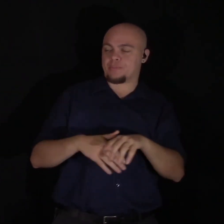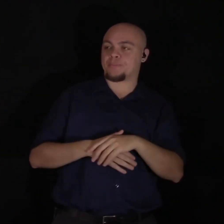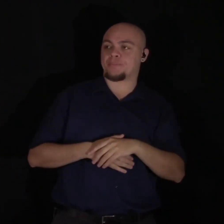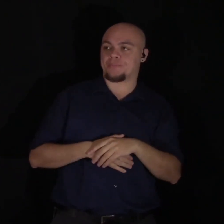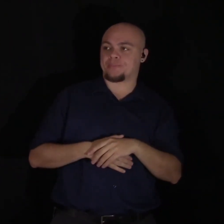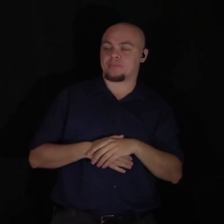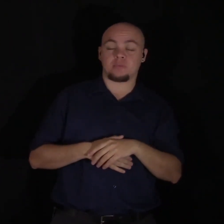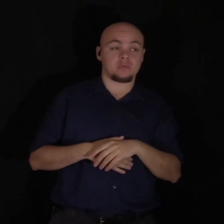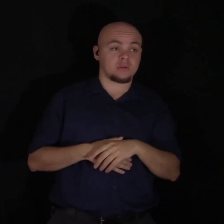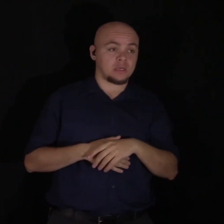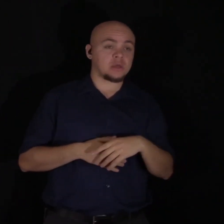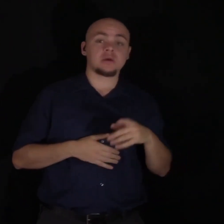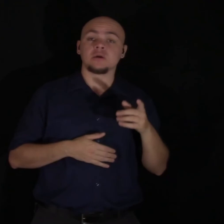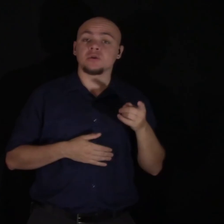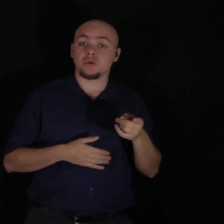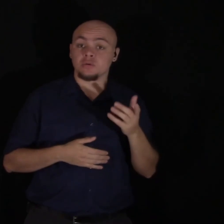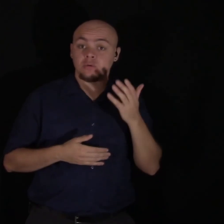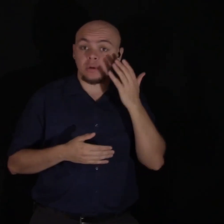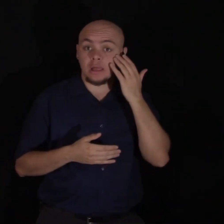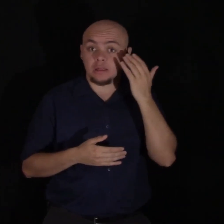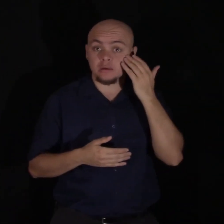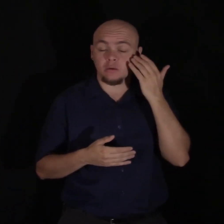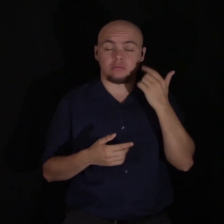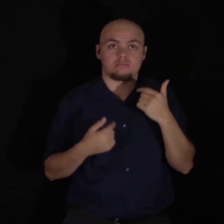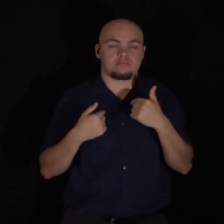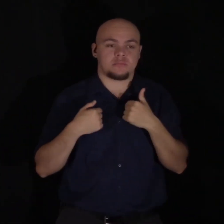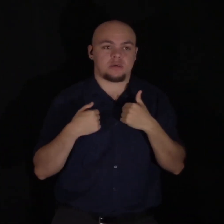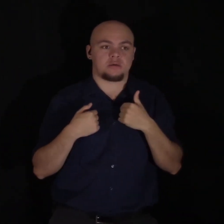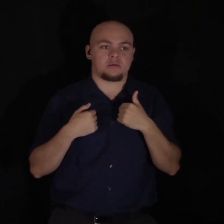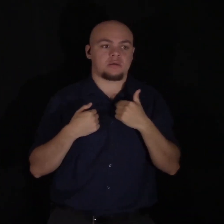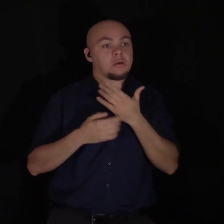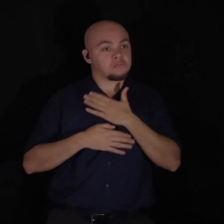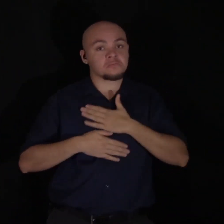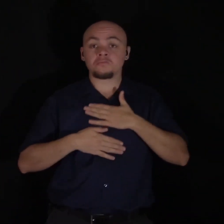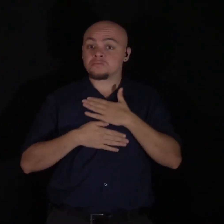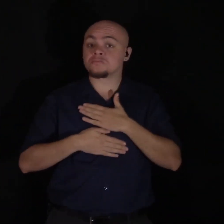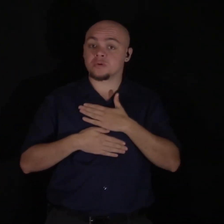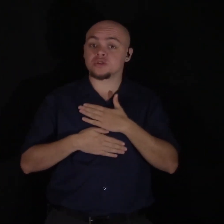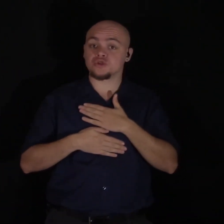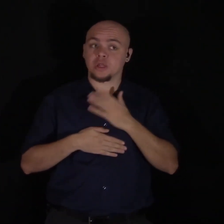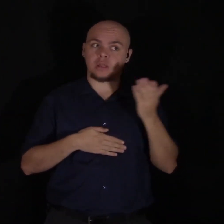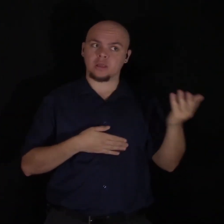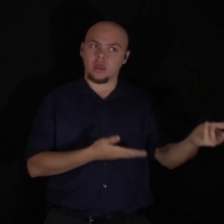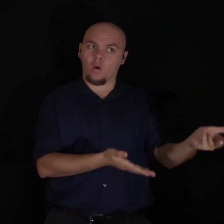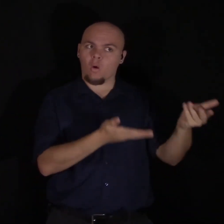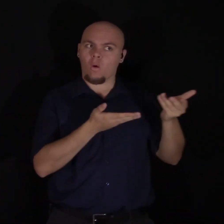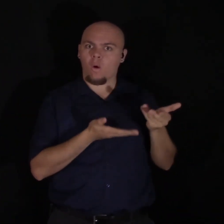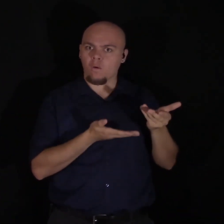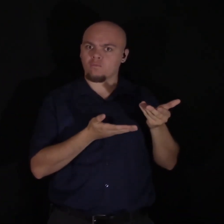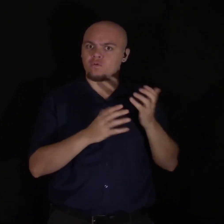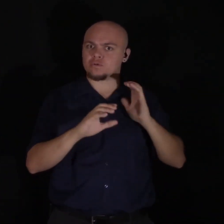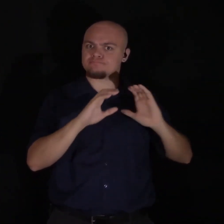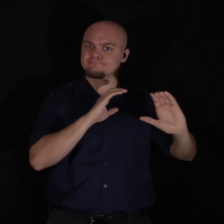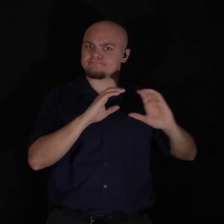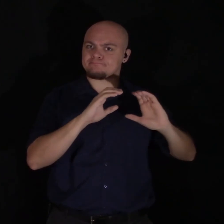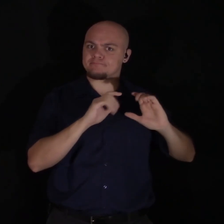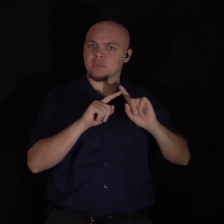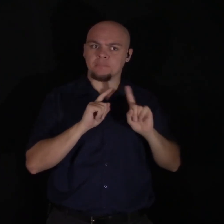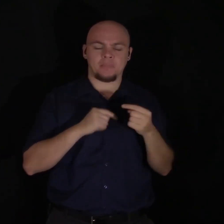may easily imagine that I was much gratified by the offered communication, yet I could not endure that